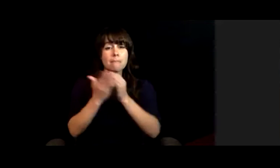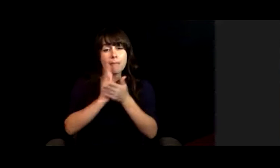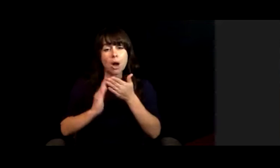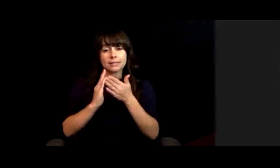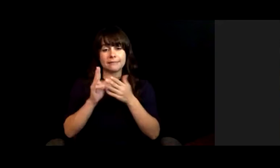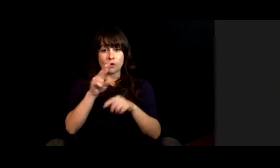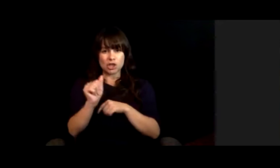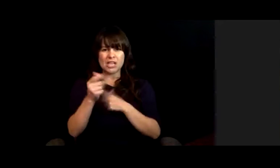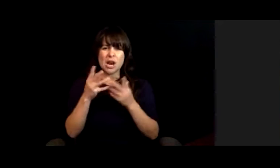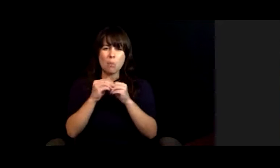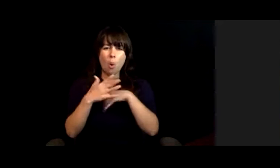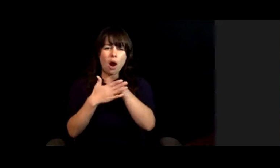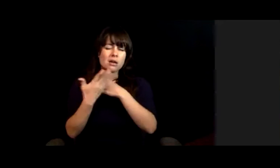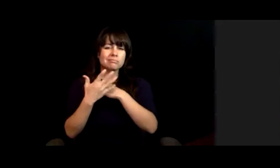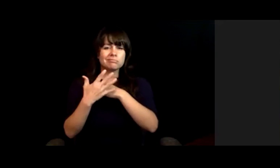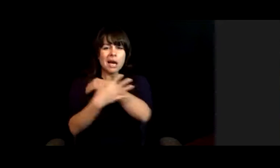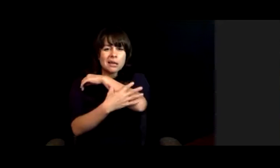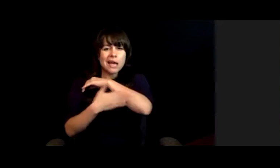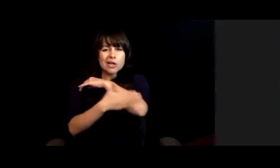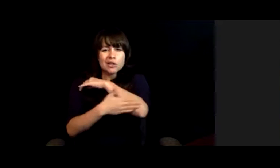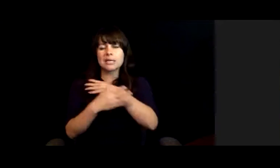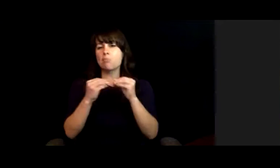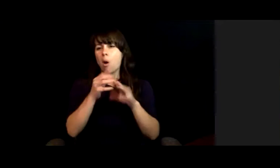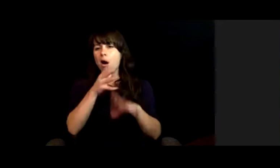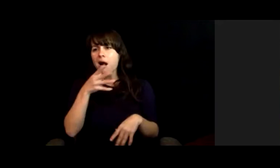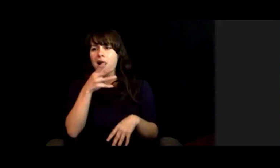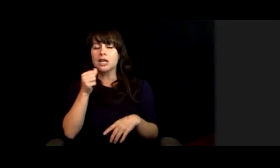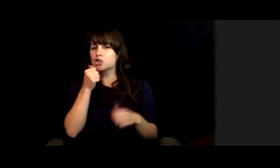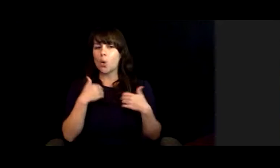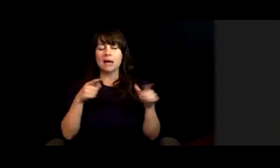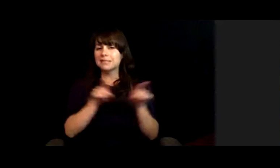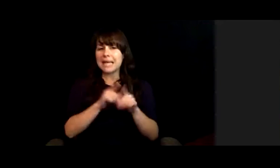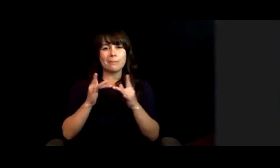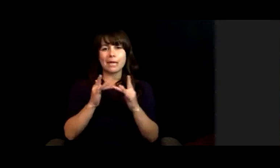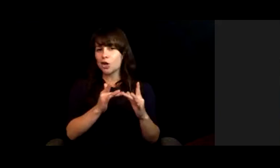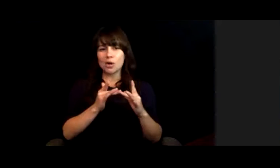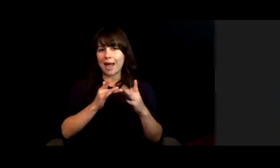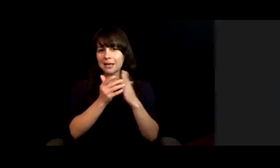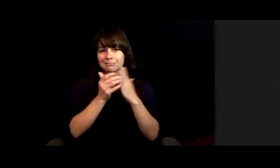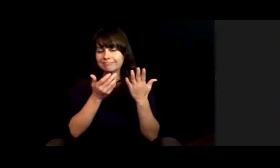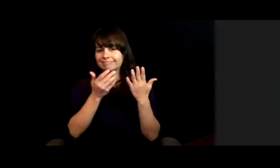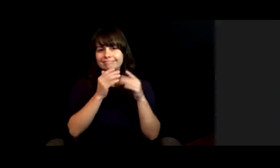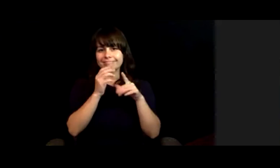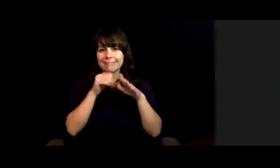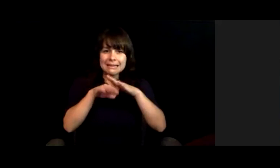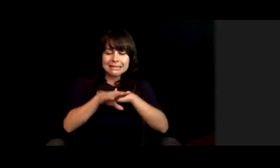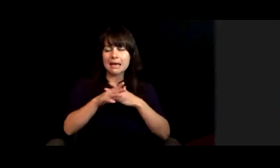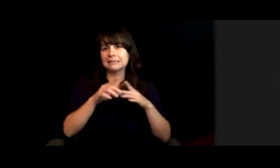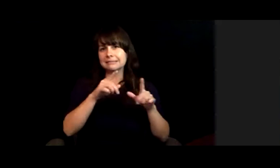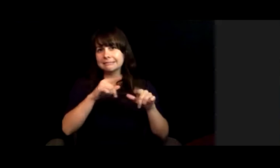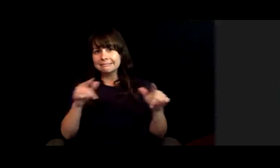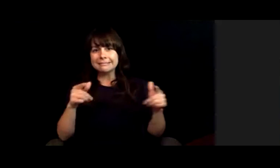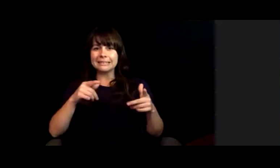connectivity that we do here in Northern Virginia. And so we have been working very diligently, and